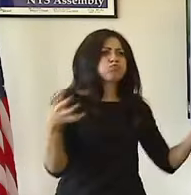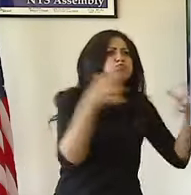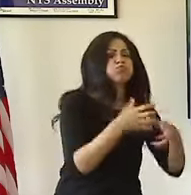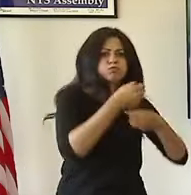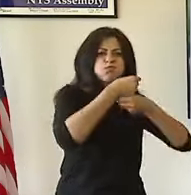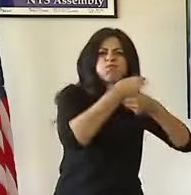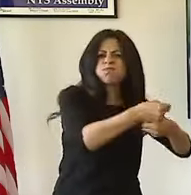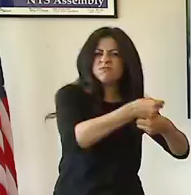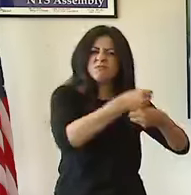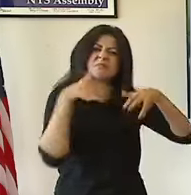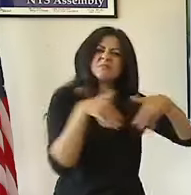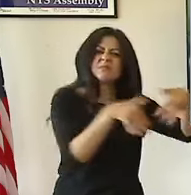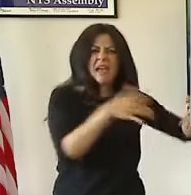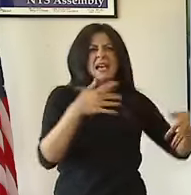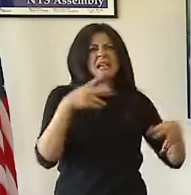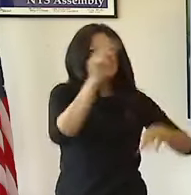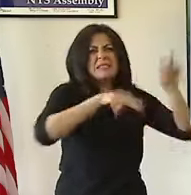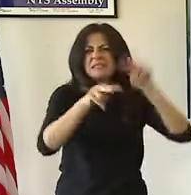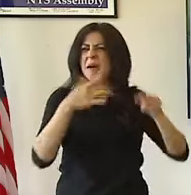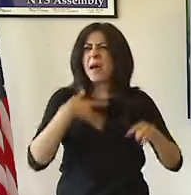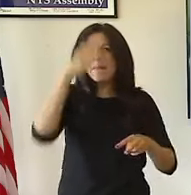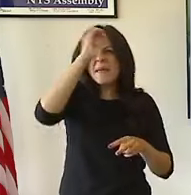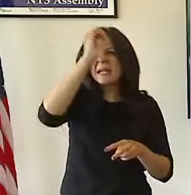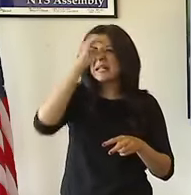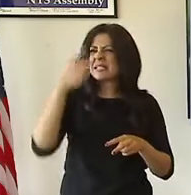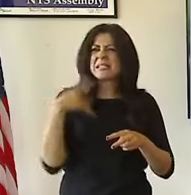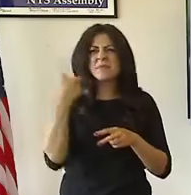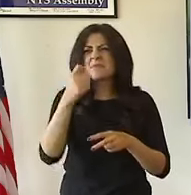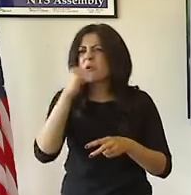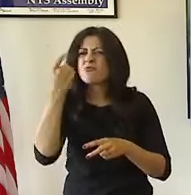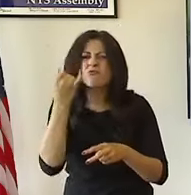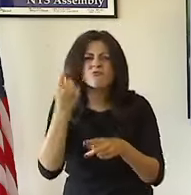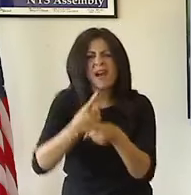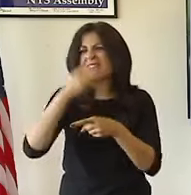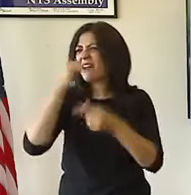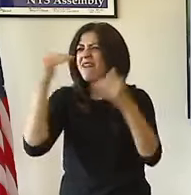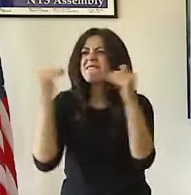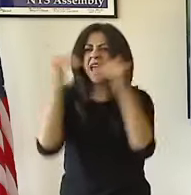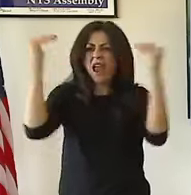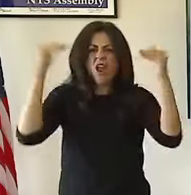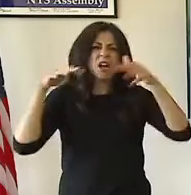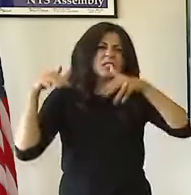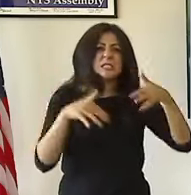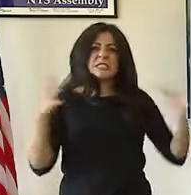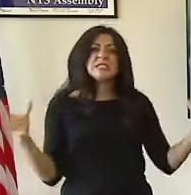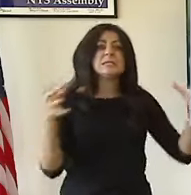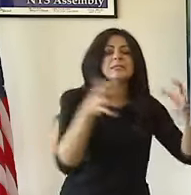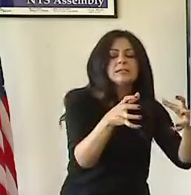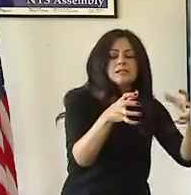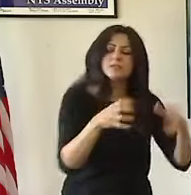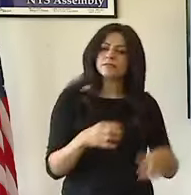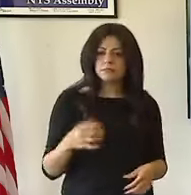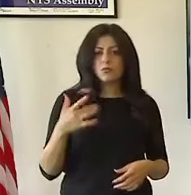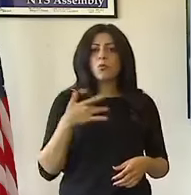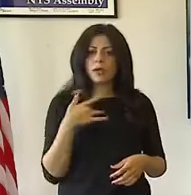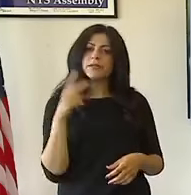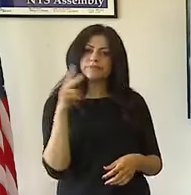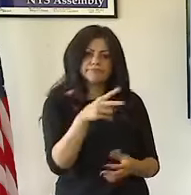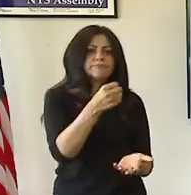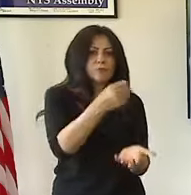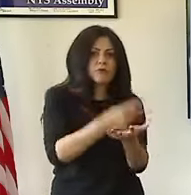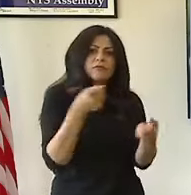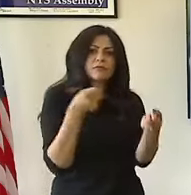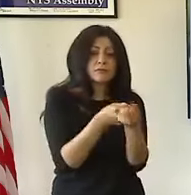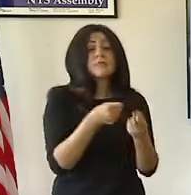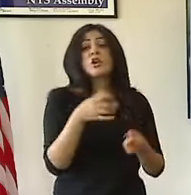some injustice is absolutely appropriate, and it is right to give meaning to loss, but it is wrong to take